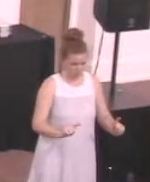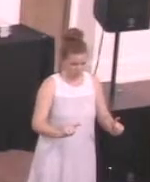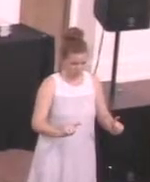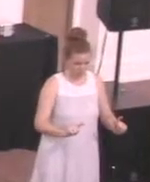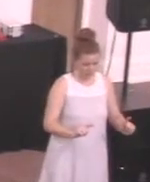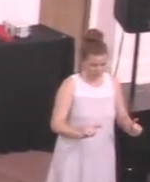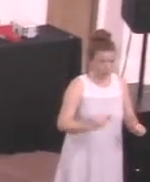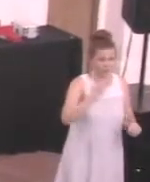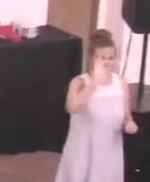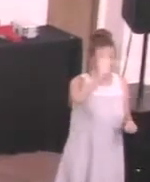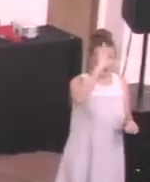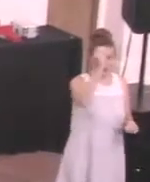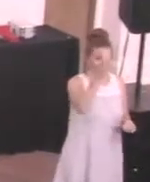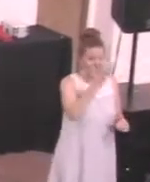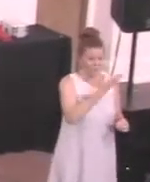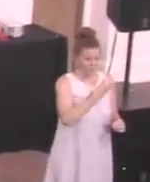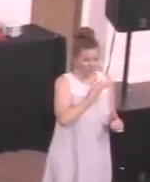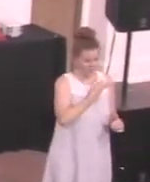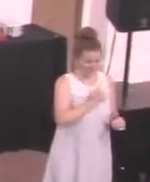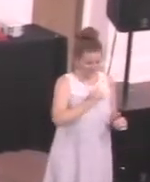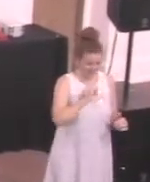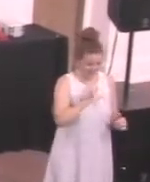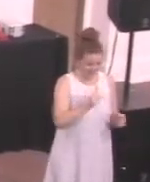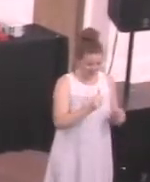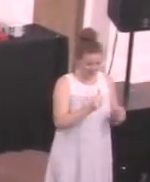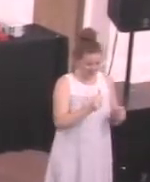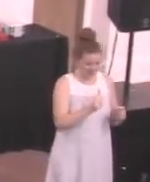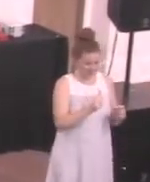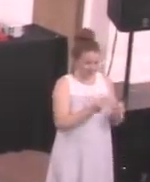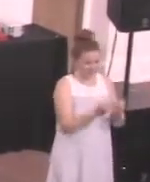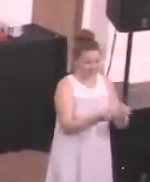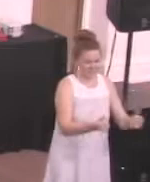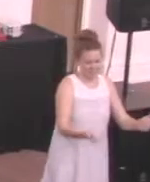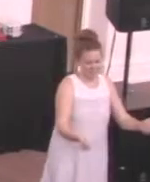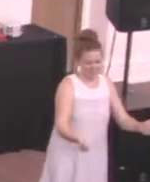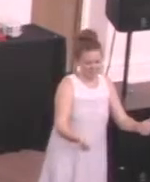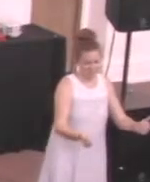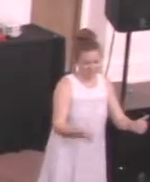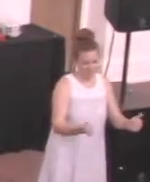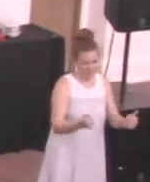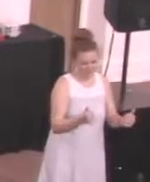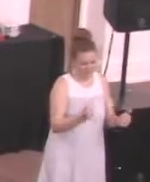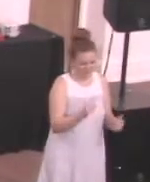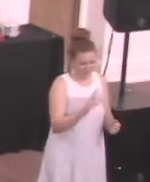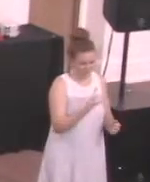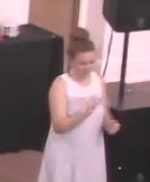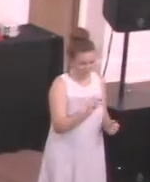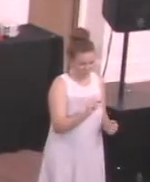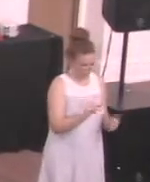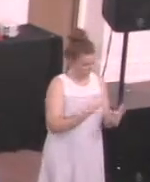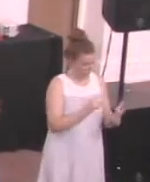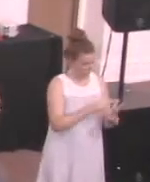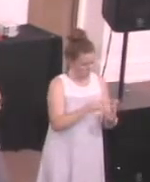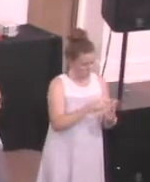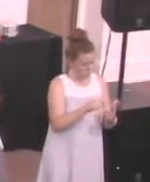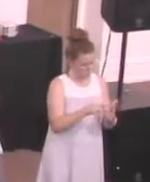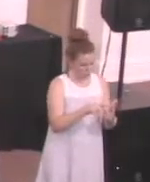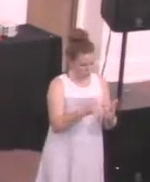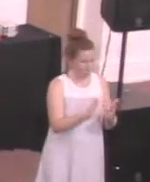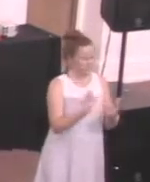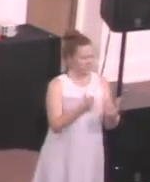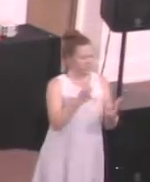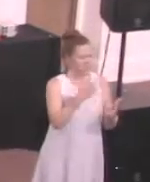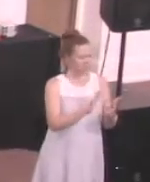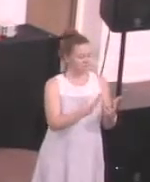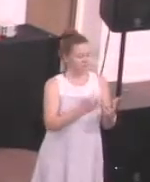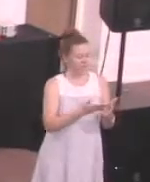His grace doesn't run out. He didn't forgive you yesterday and today no more. There's no three strikes and he's done with you. God will